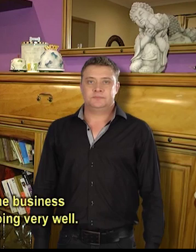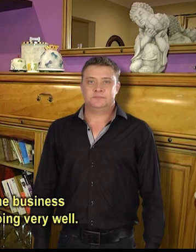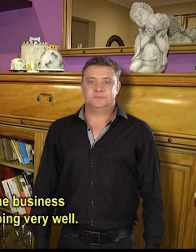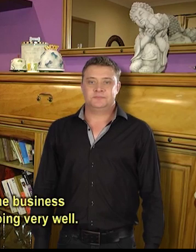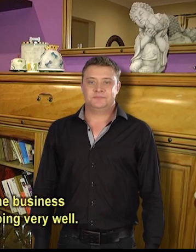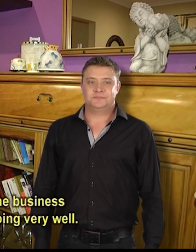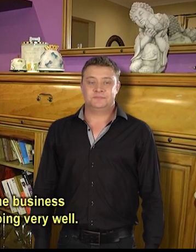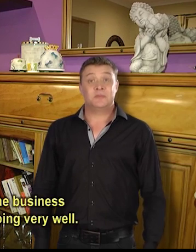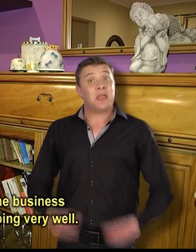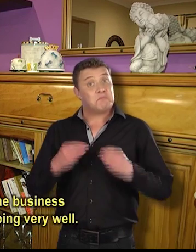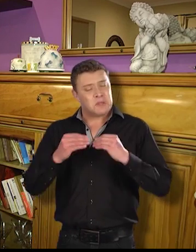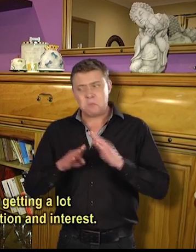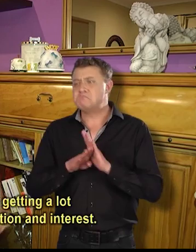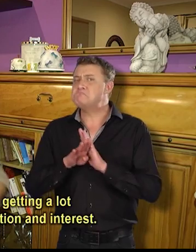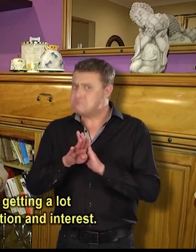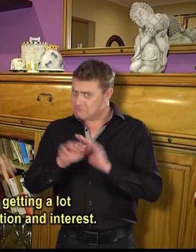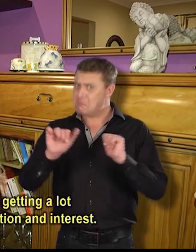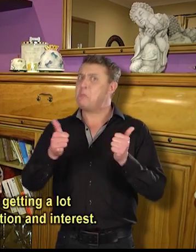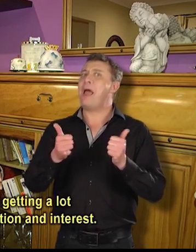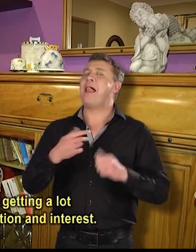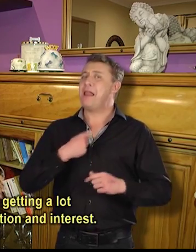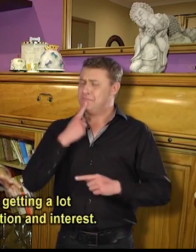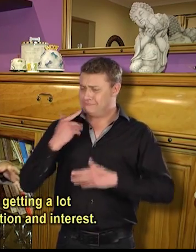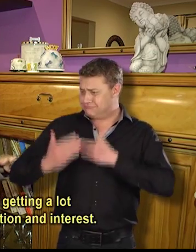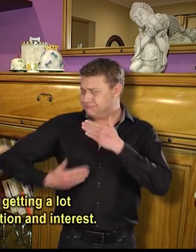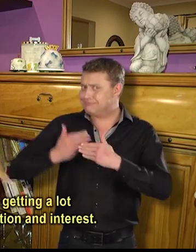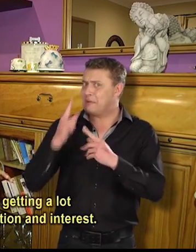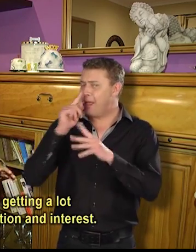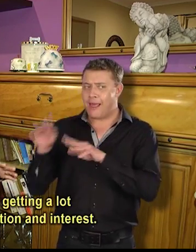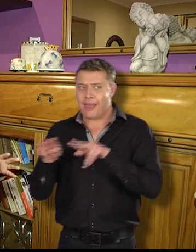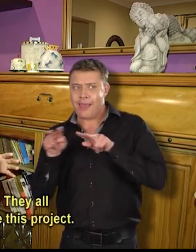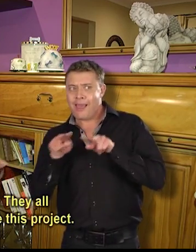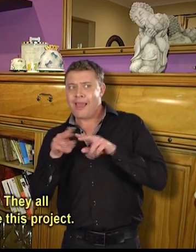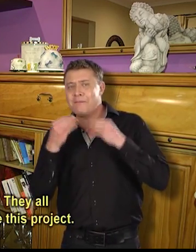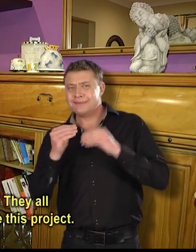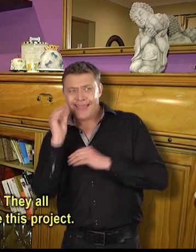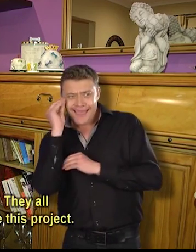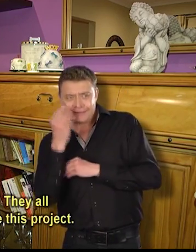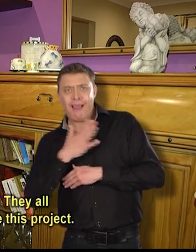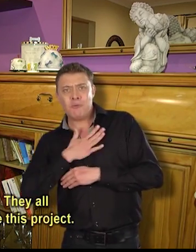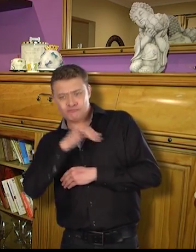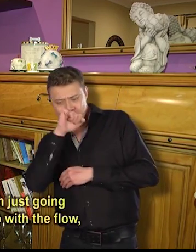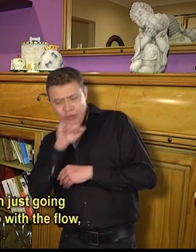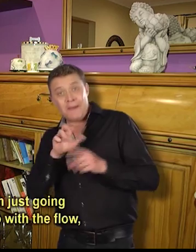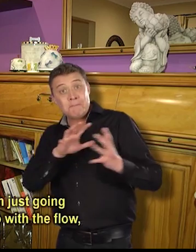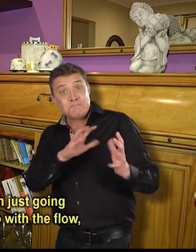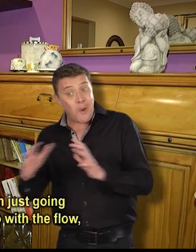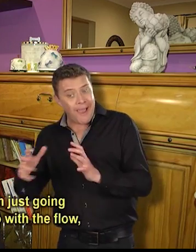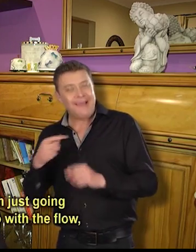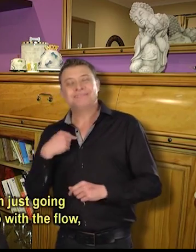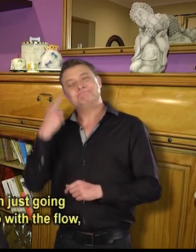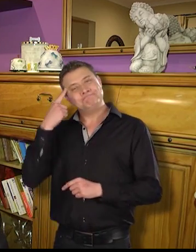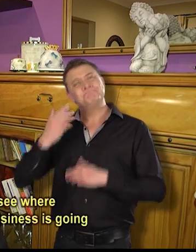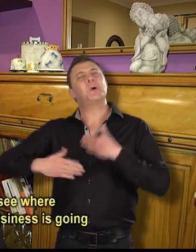The business is going very well, gaining a lot of traction, and everybody's interested in all labor projects. So I'm just gonna go